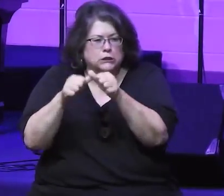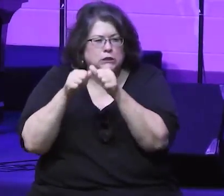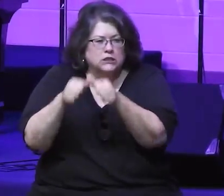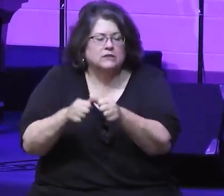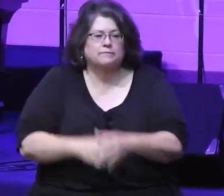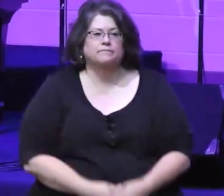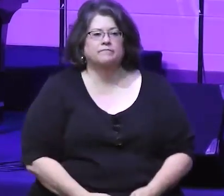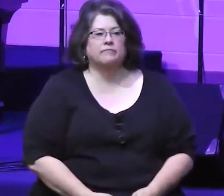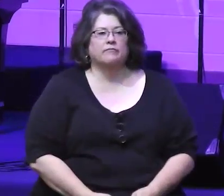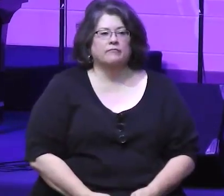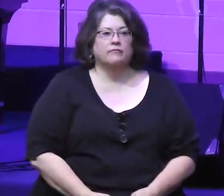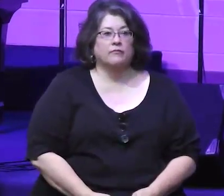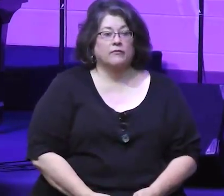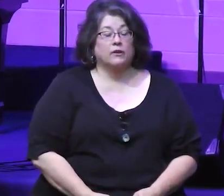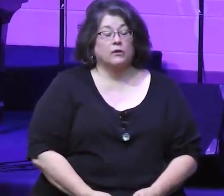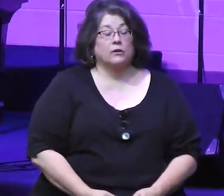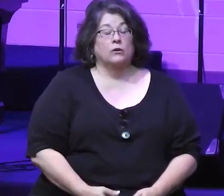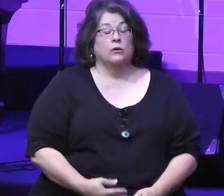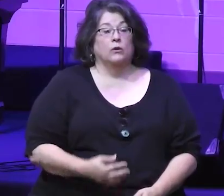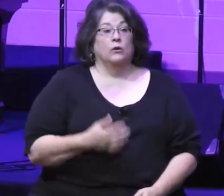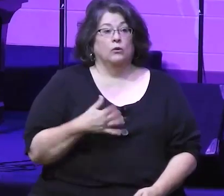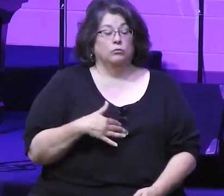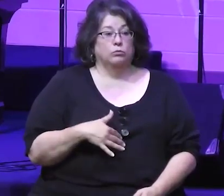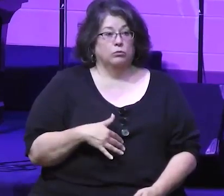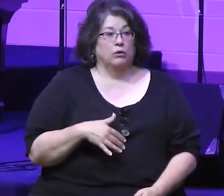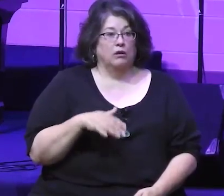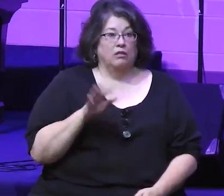There is a harshness to me